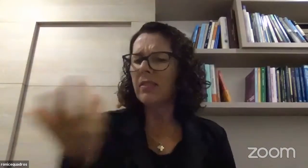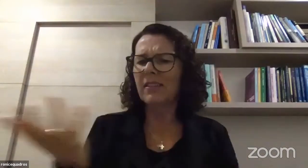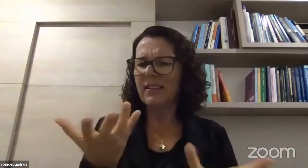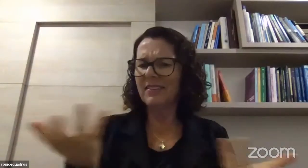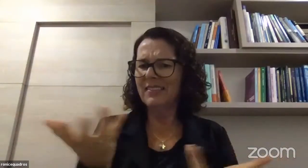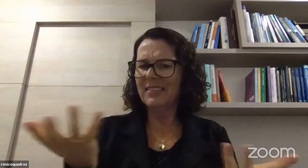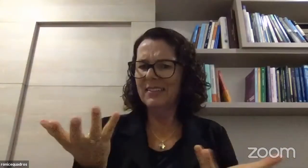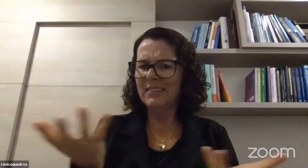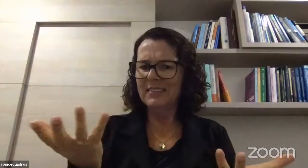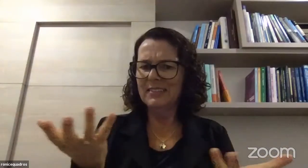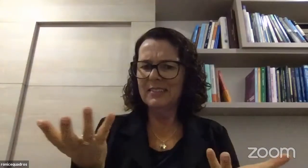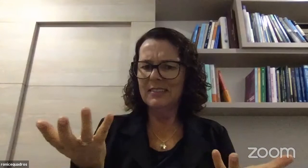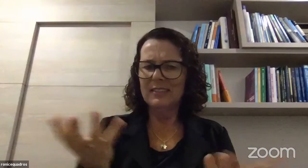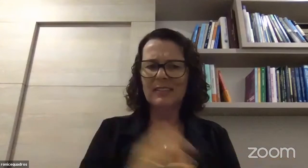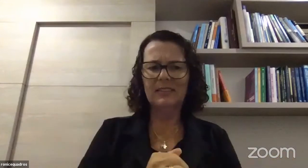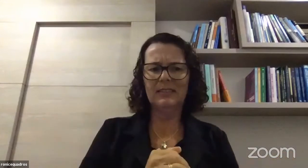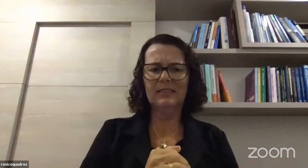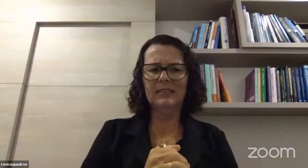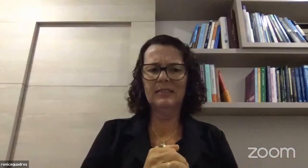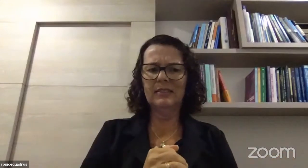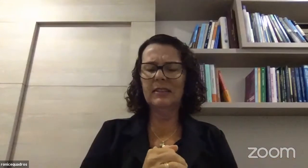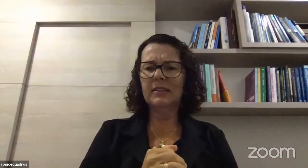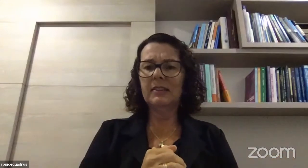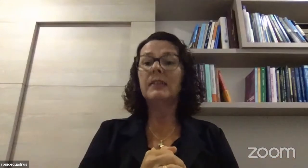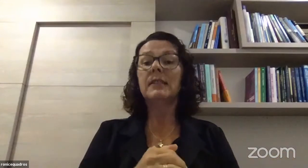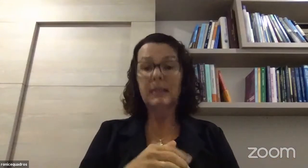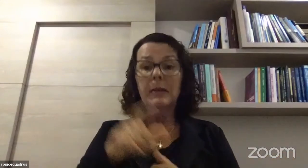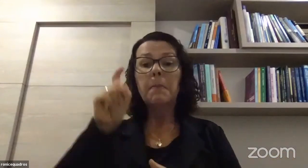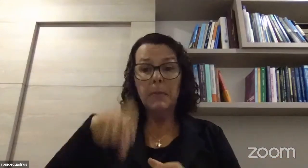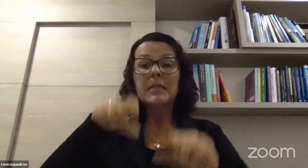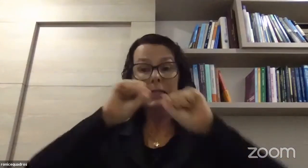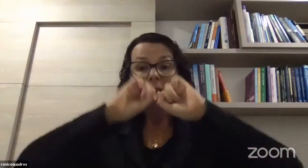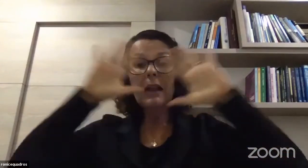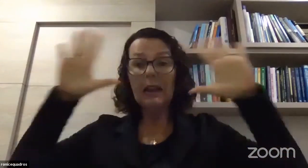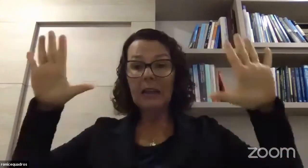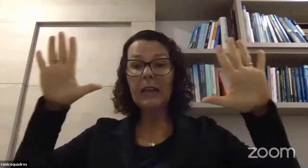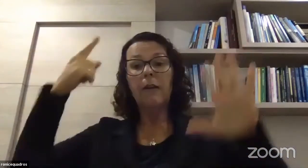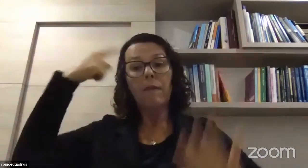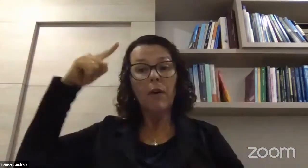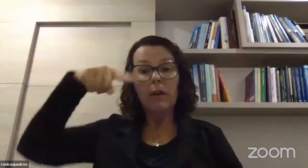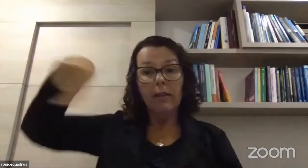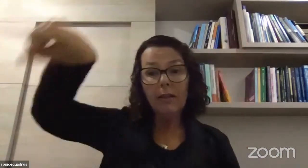What does my research give to the deaf community?